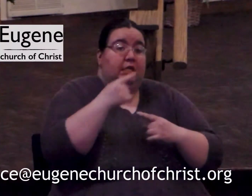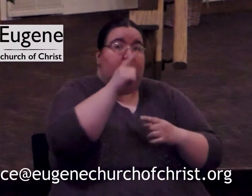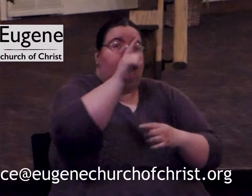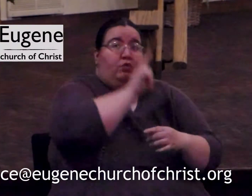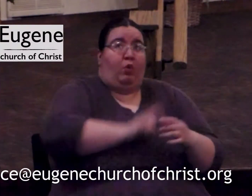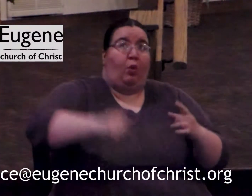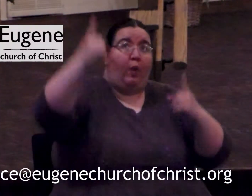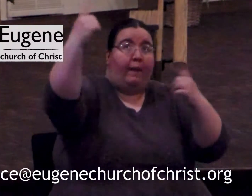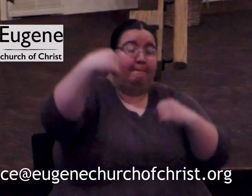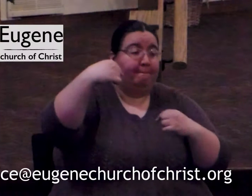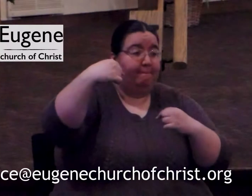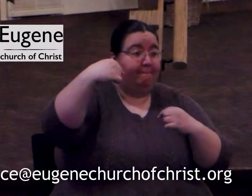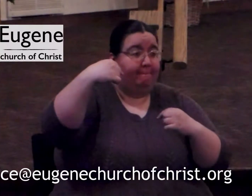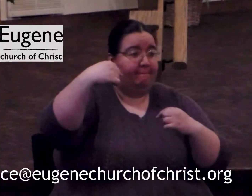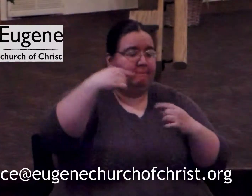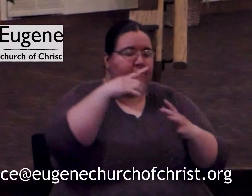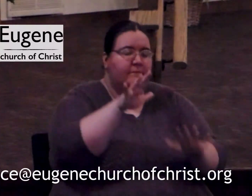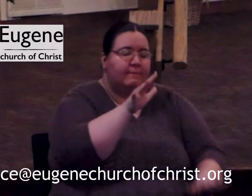Be patient.